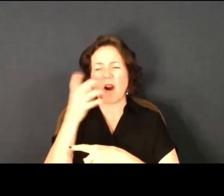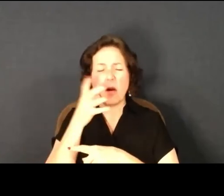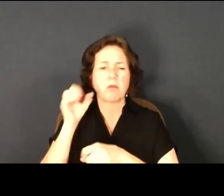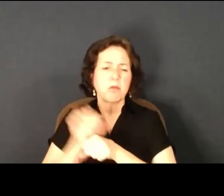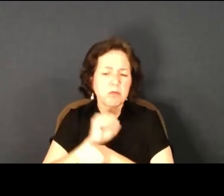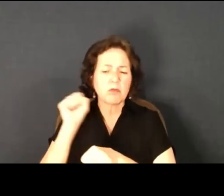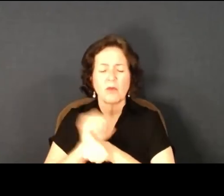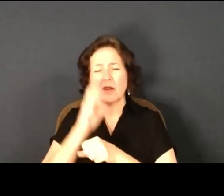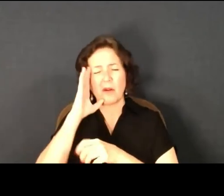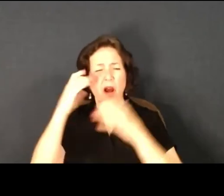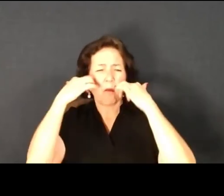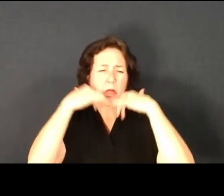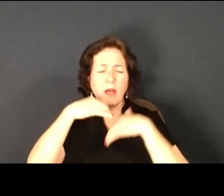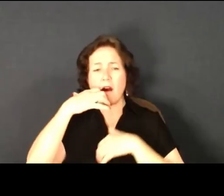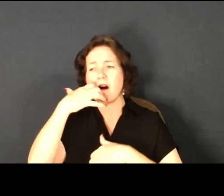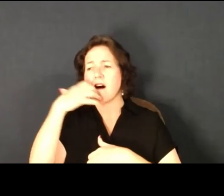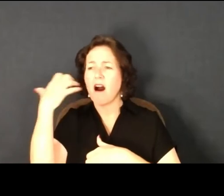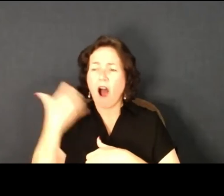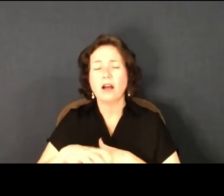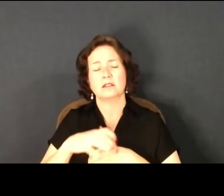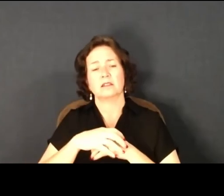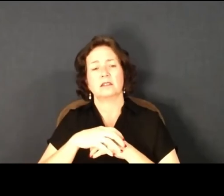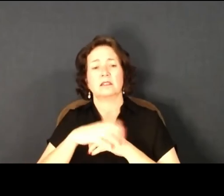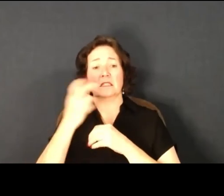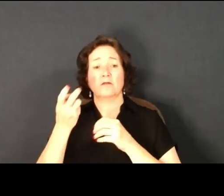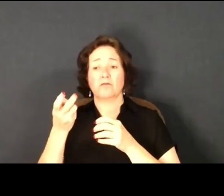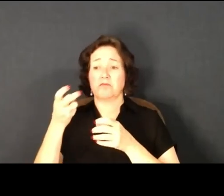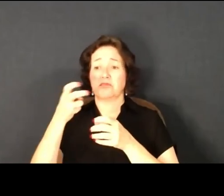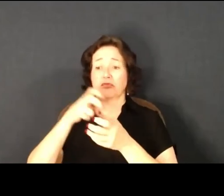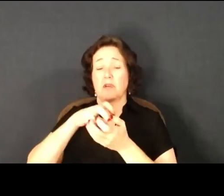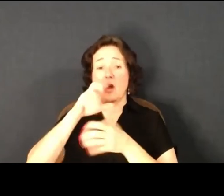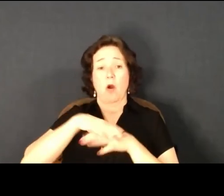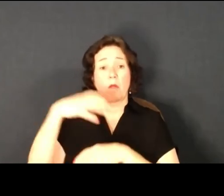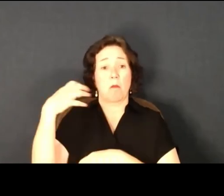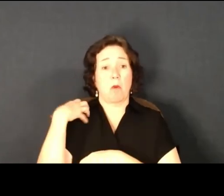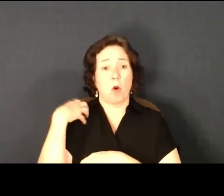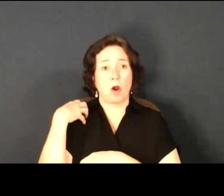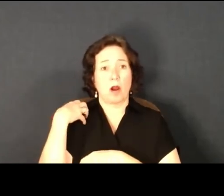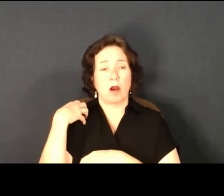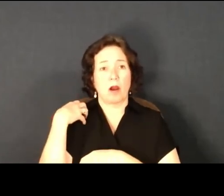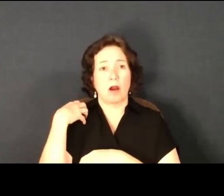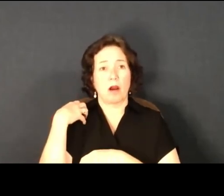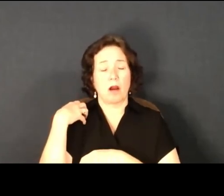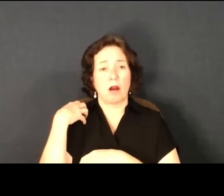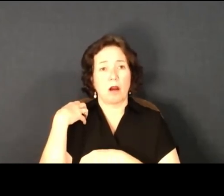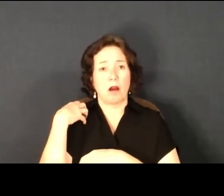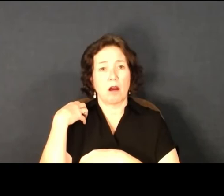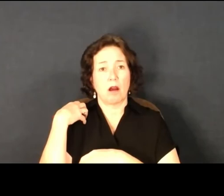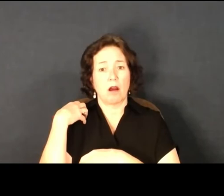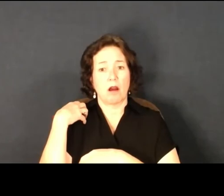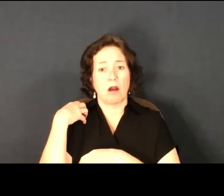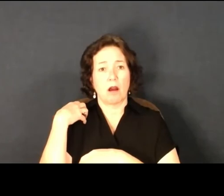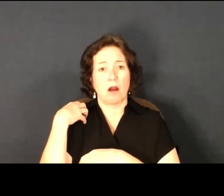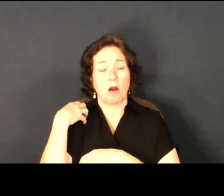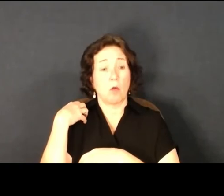It was hot. He stepped up on the porch. And all of a sudden, his knees